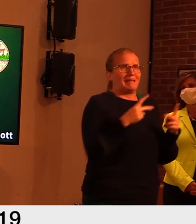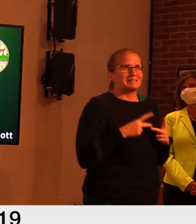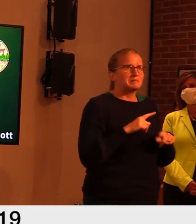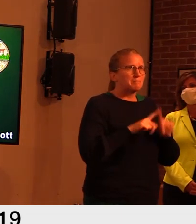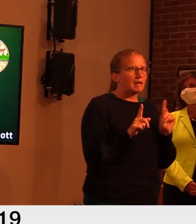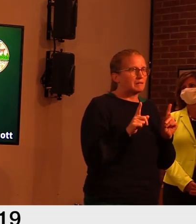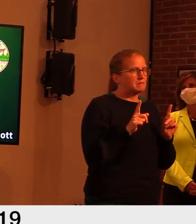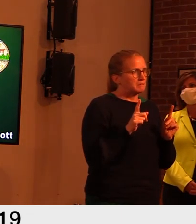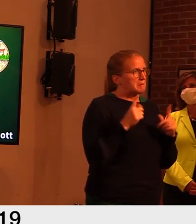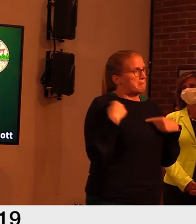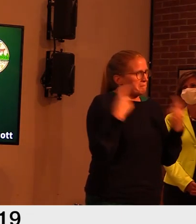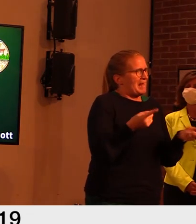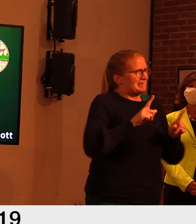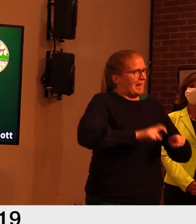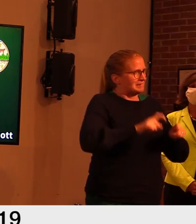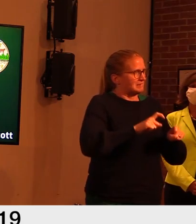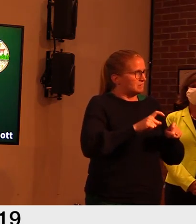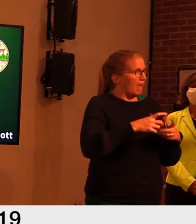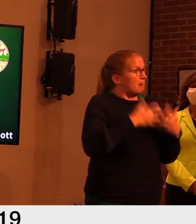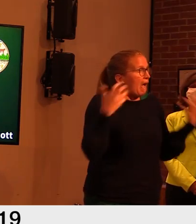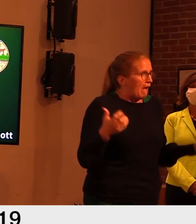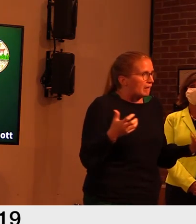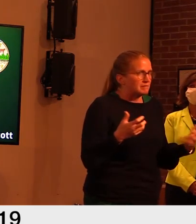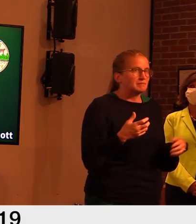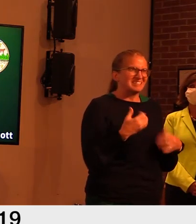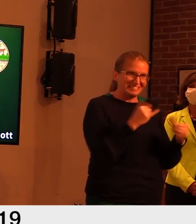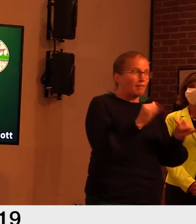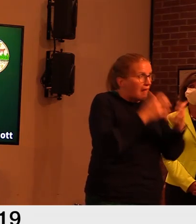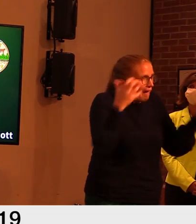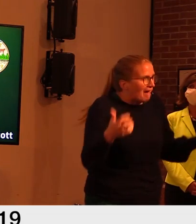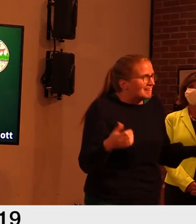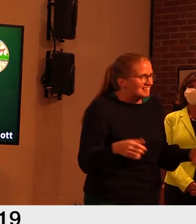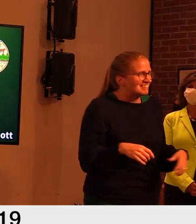the Winooski outbreak. No, and the answer is